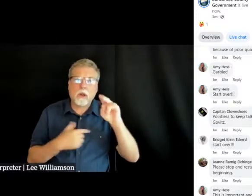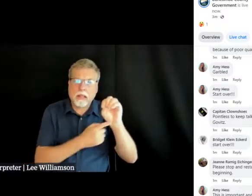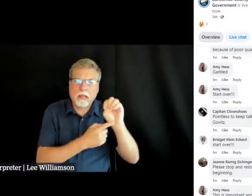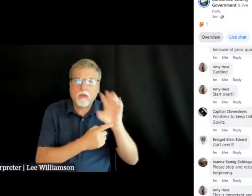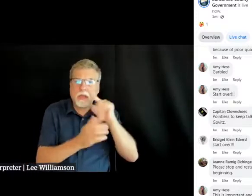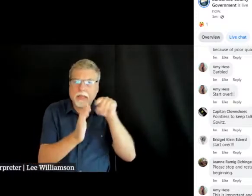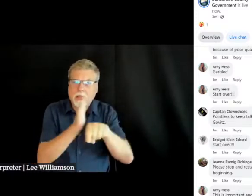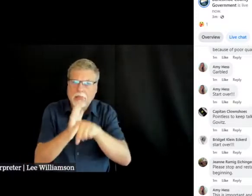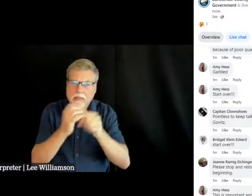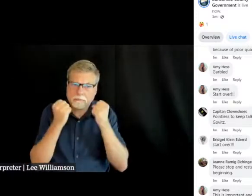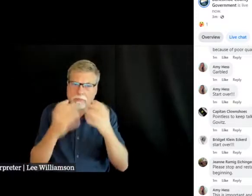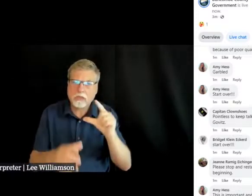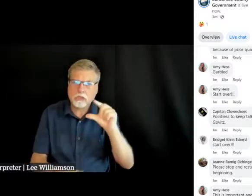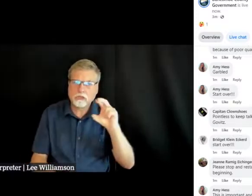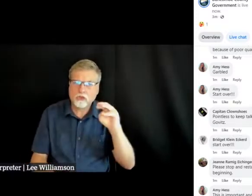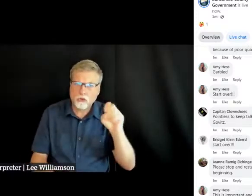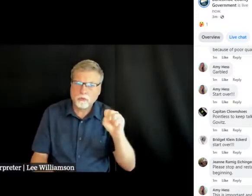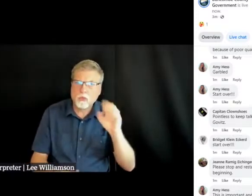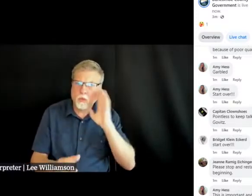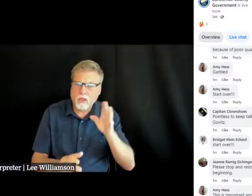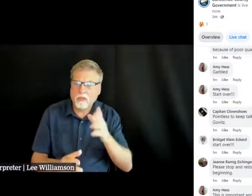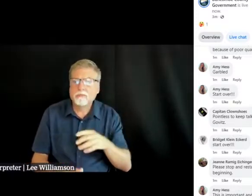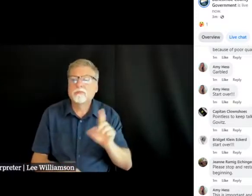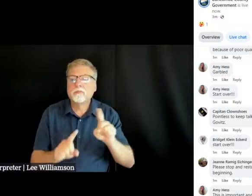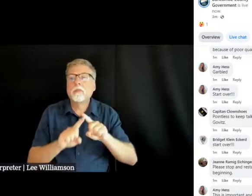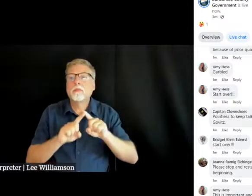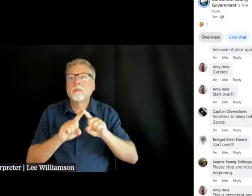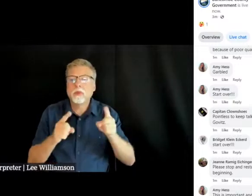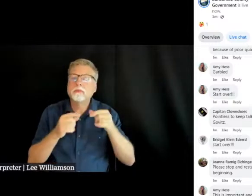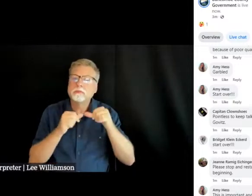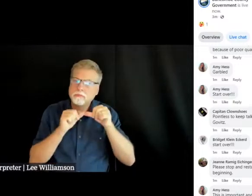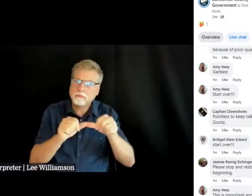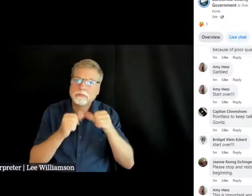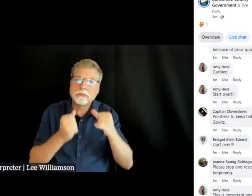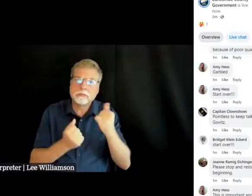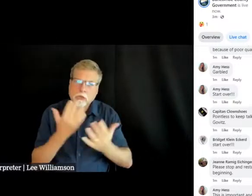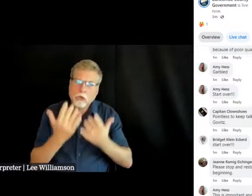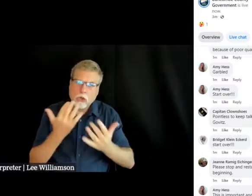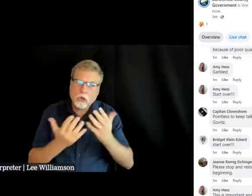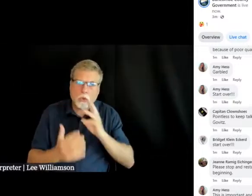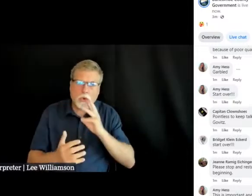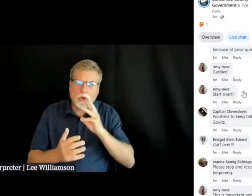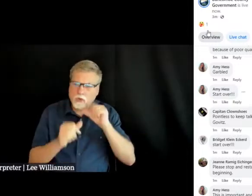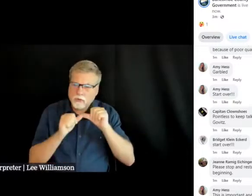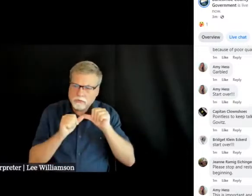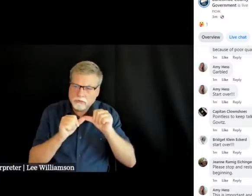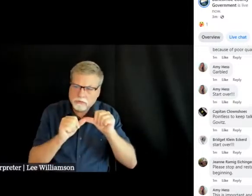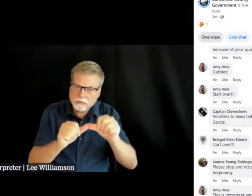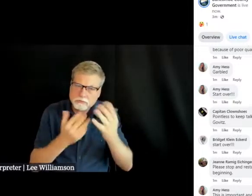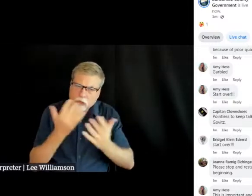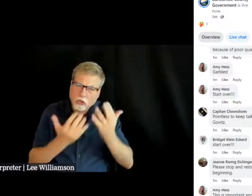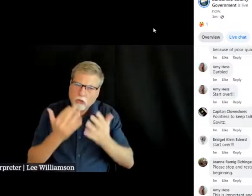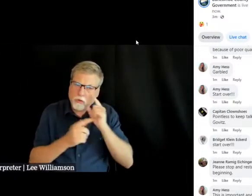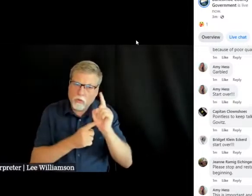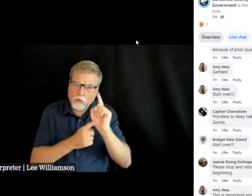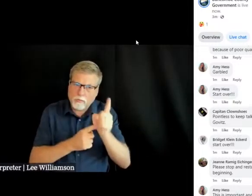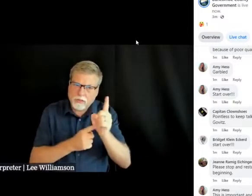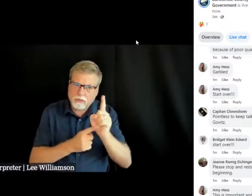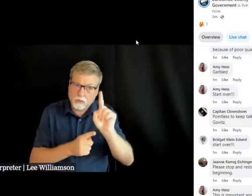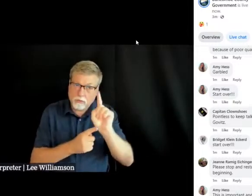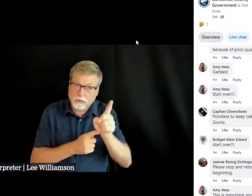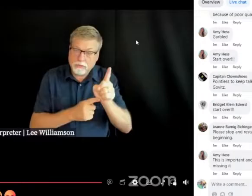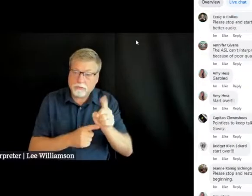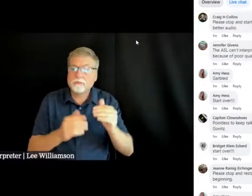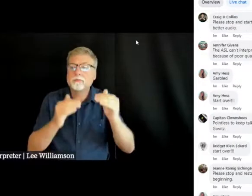The boil is in effect. Boil this vigorously for at least 1 minute.